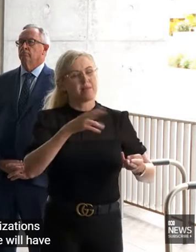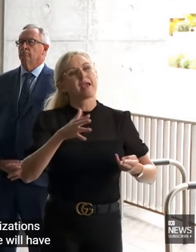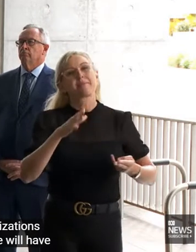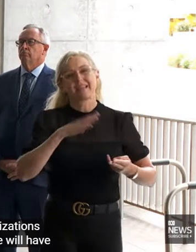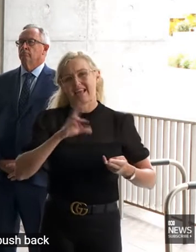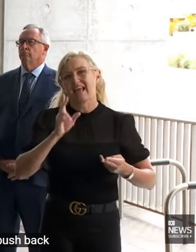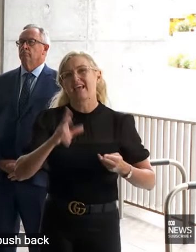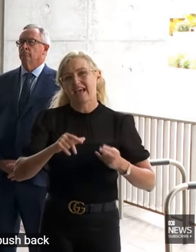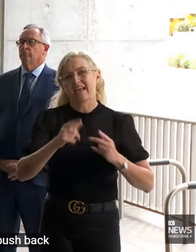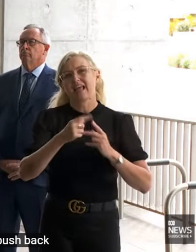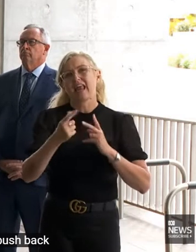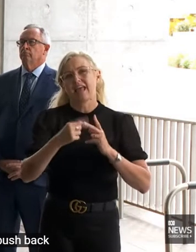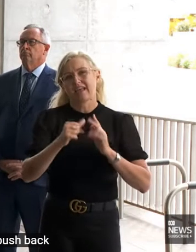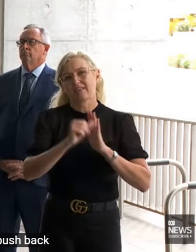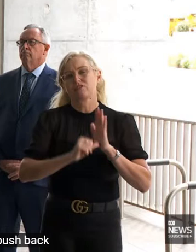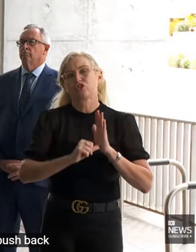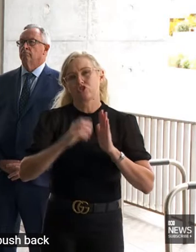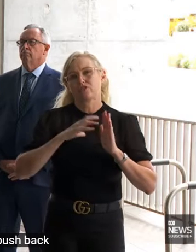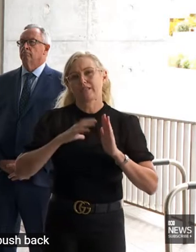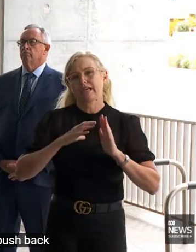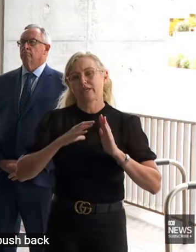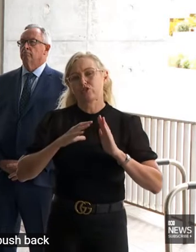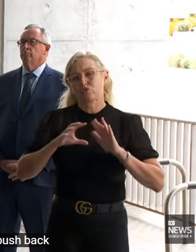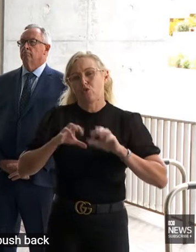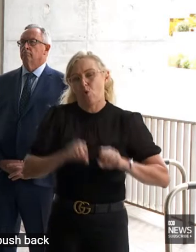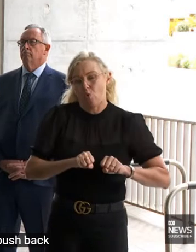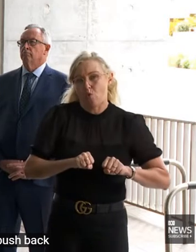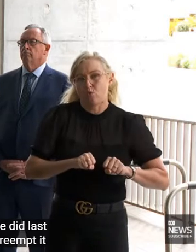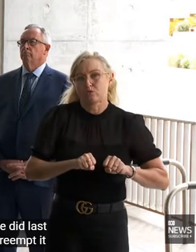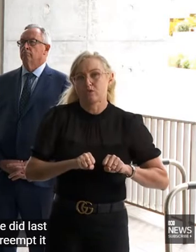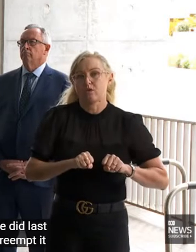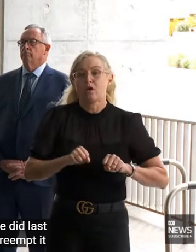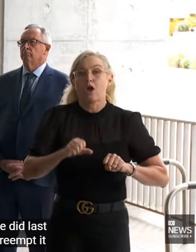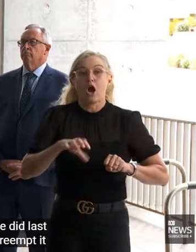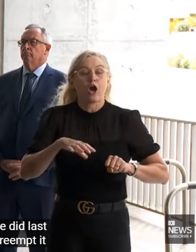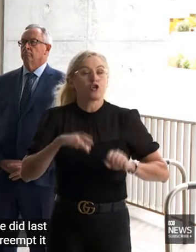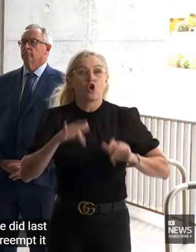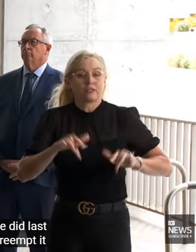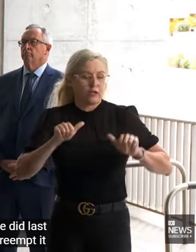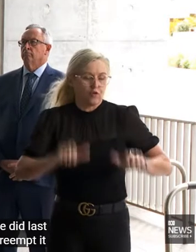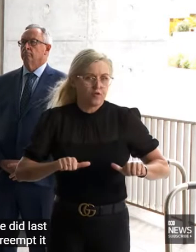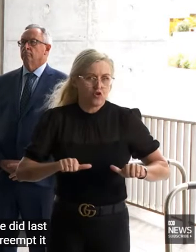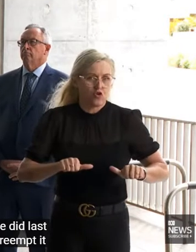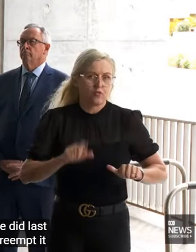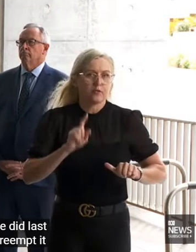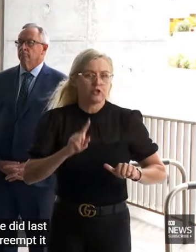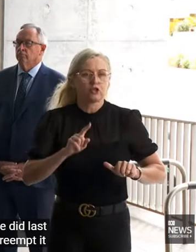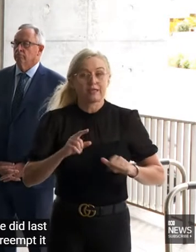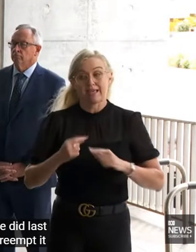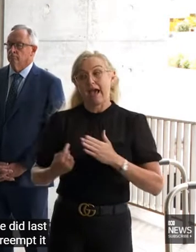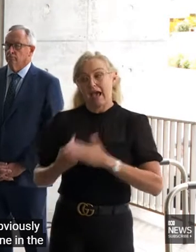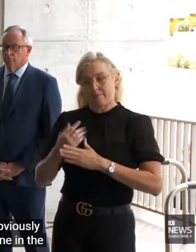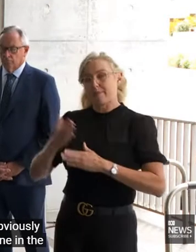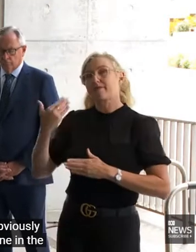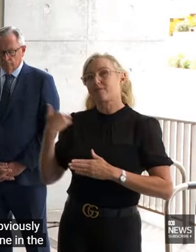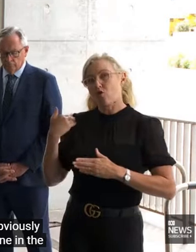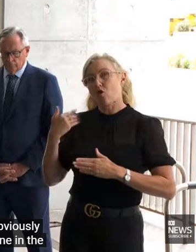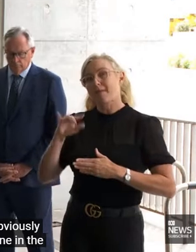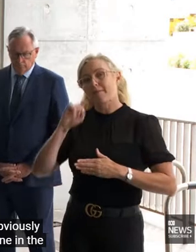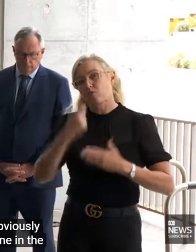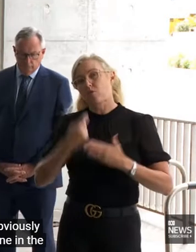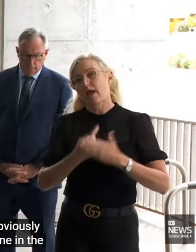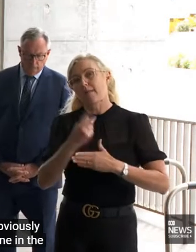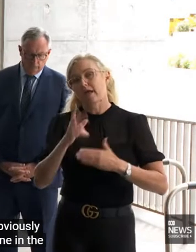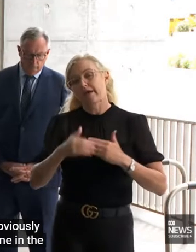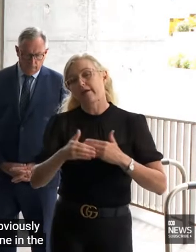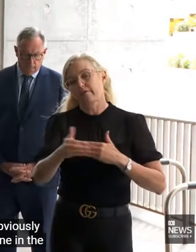as we did last year. I don't want to preempt it. I just want to say, obviously, that's what we've done in the past. It's likely to be done in the future as we move through this next